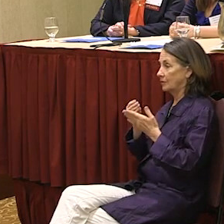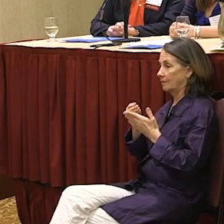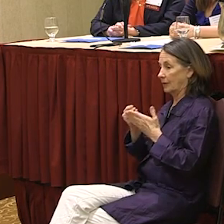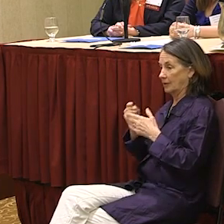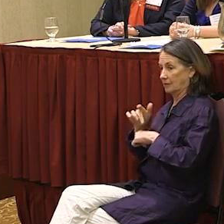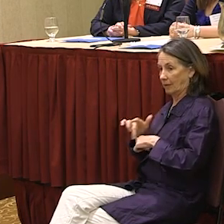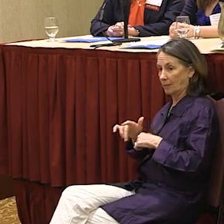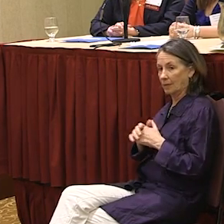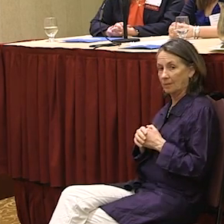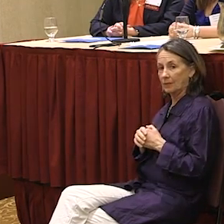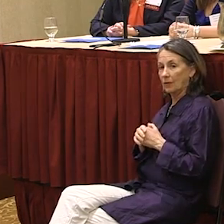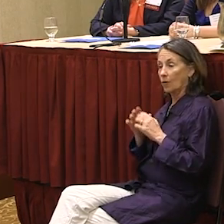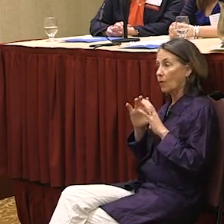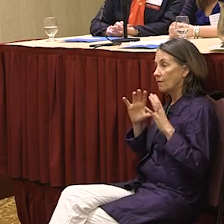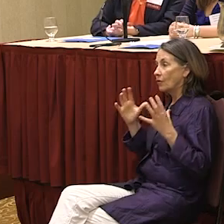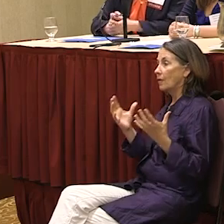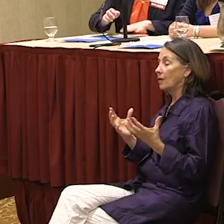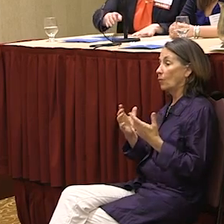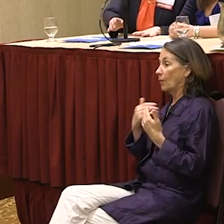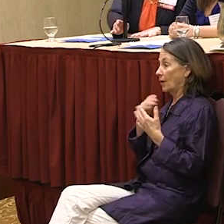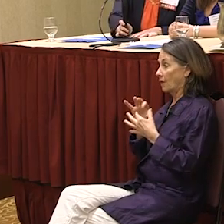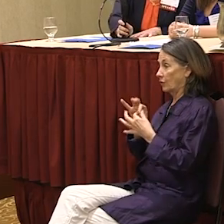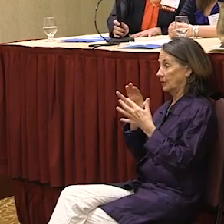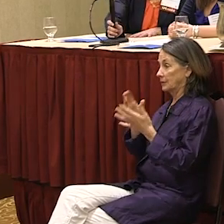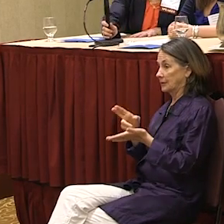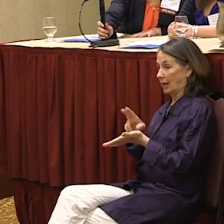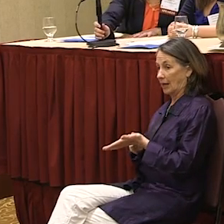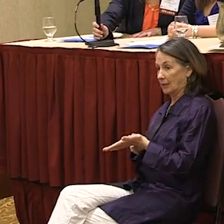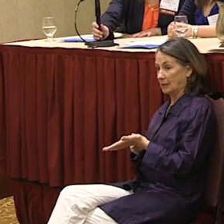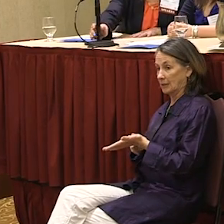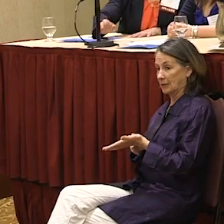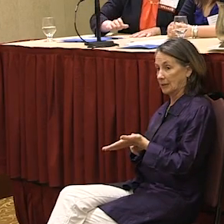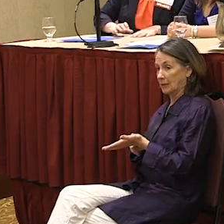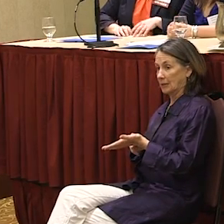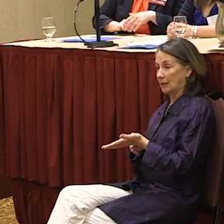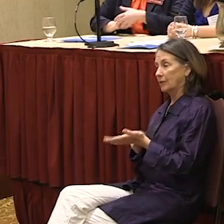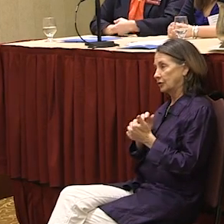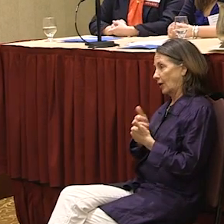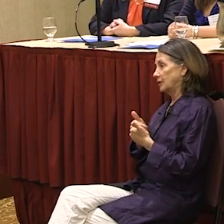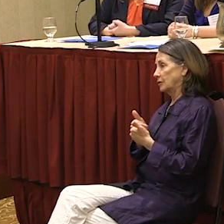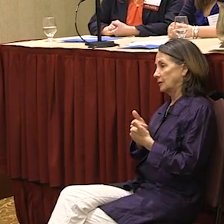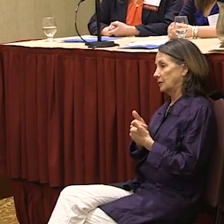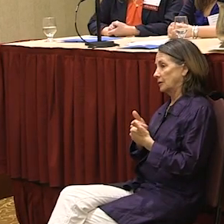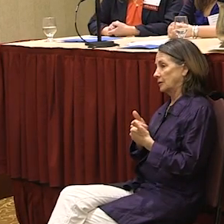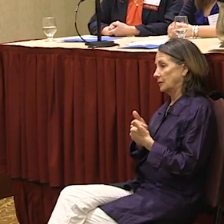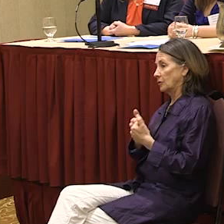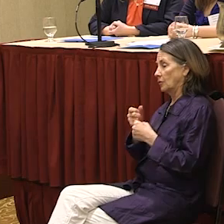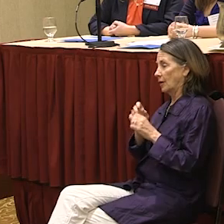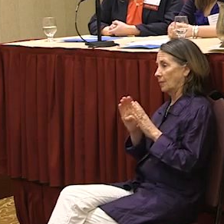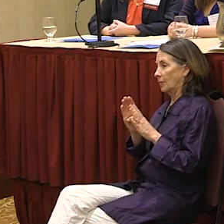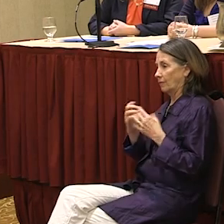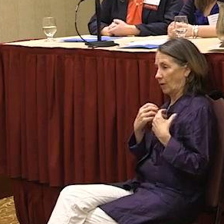just have to say overall that even when we have releases signed, it's really challenging to get behavioral health to